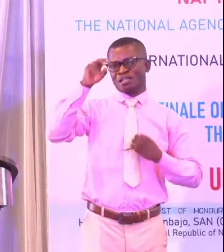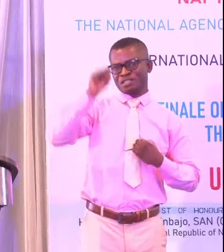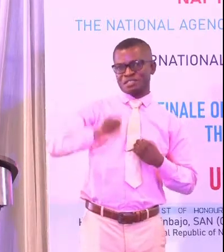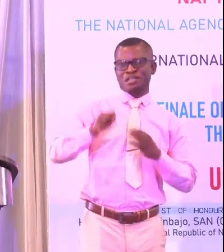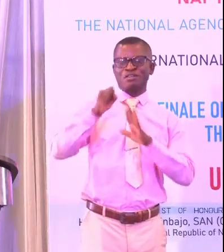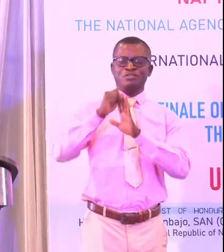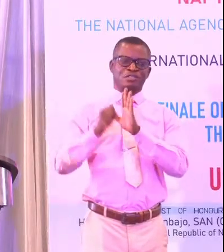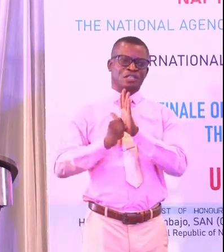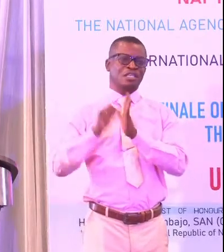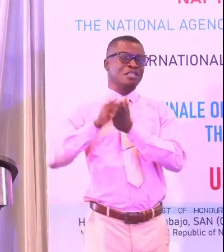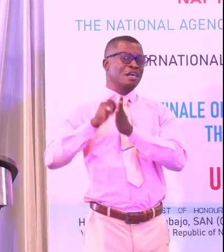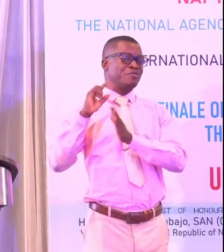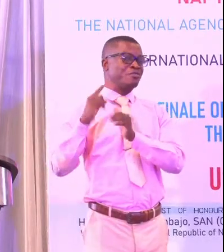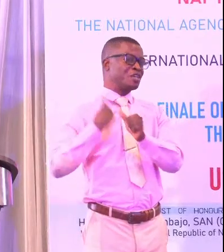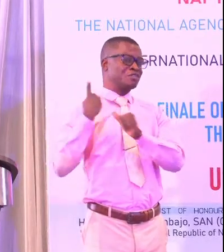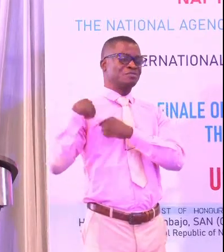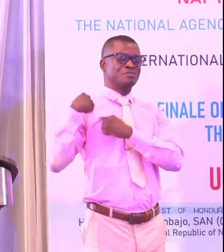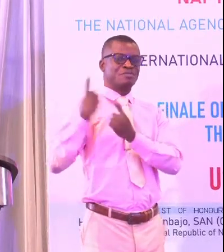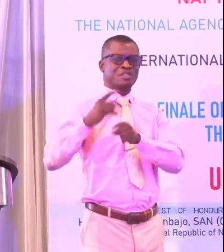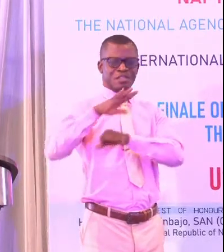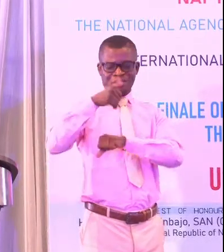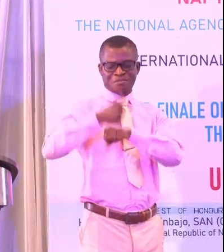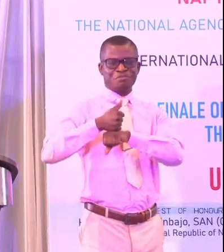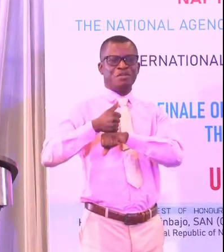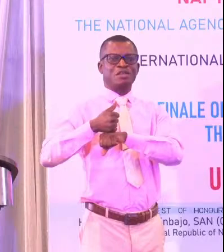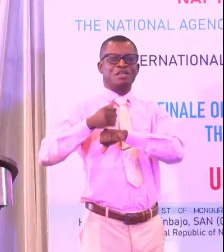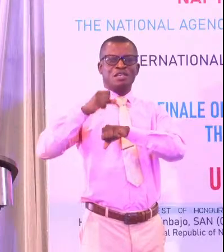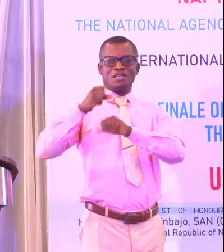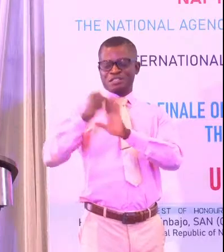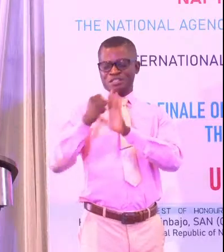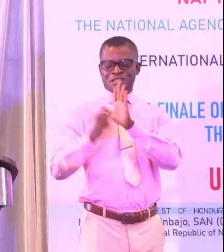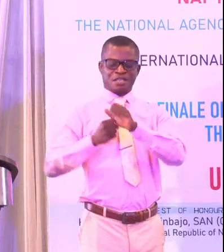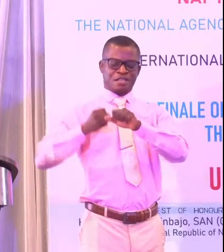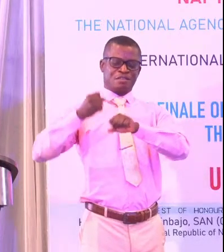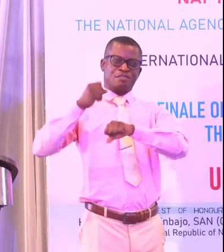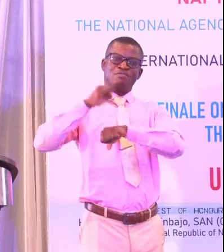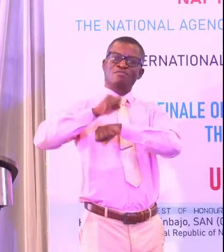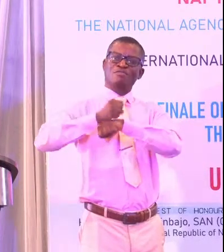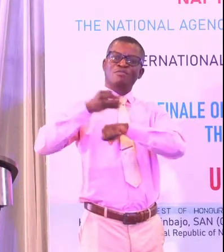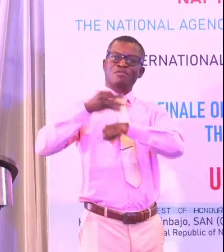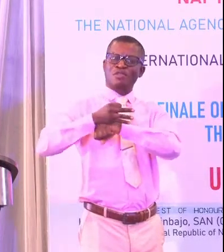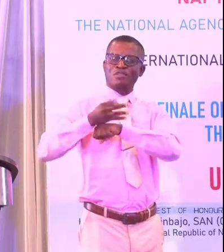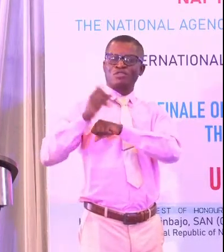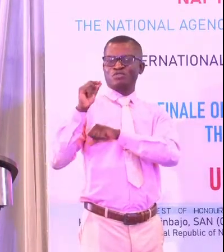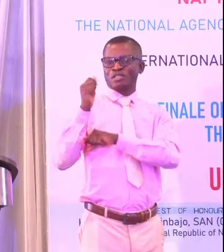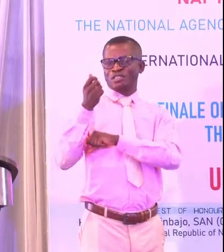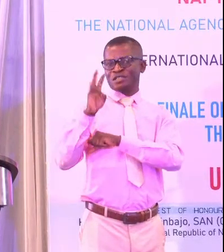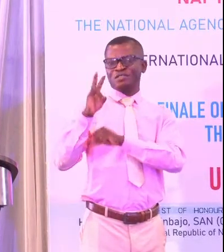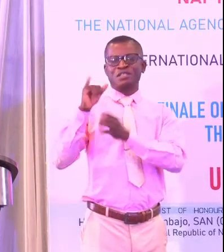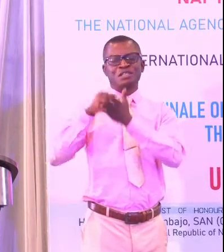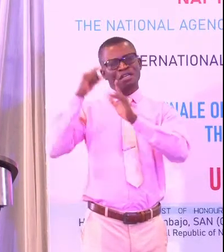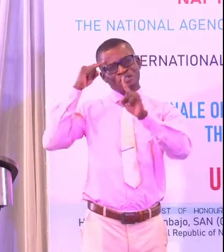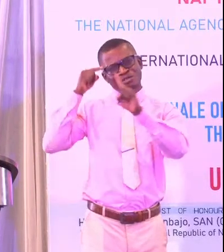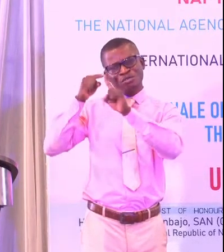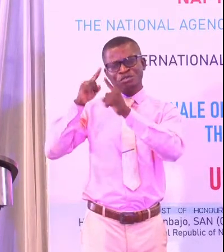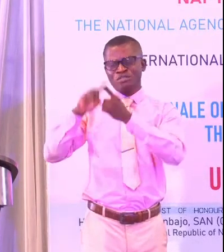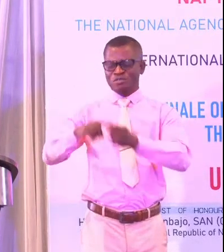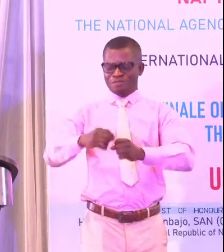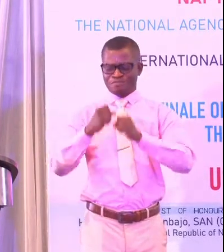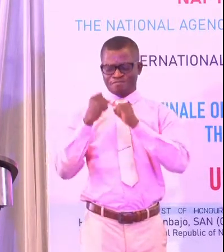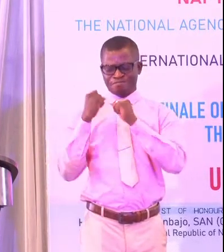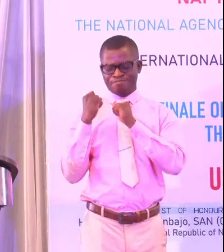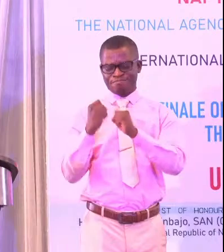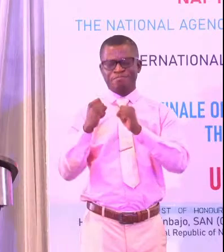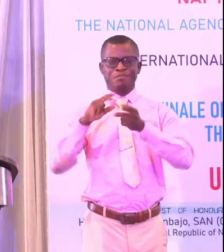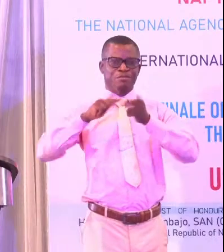first since the establishment of the first state task force in 2017. The aim of the boot camp was to strengthen partnership